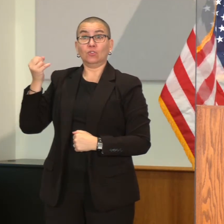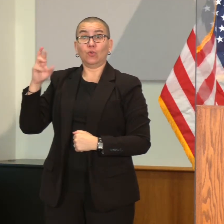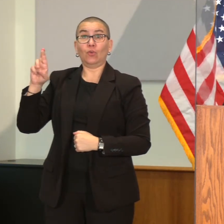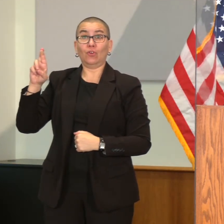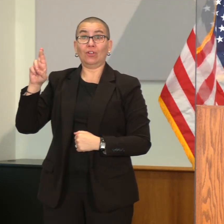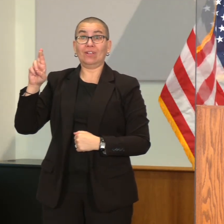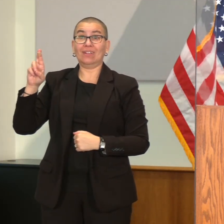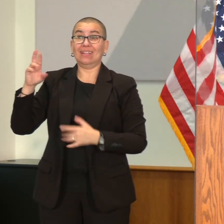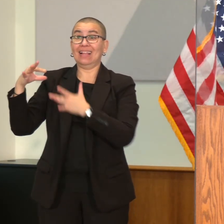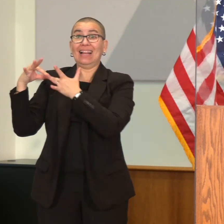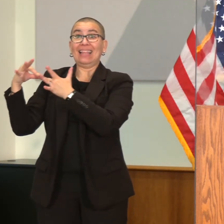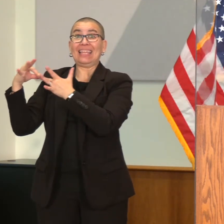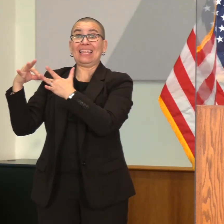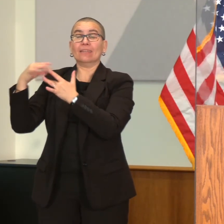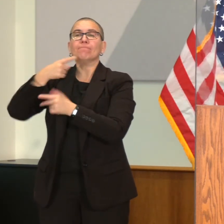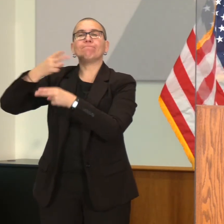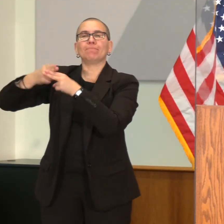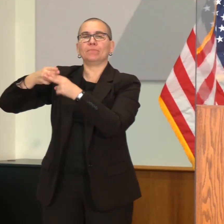podium.